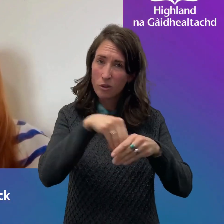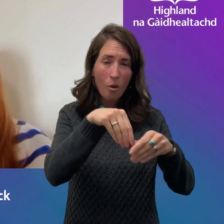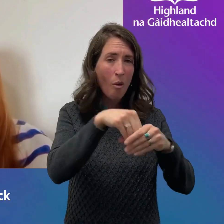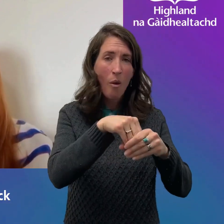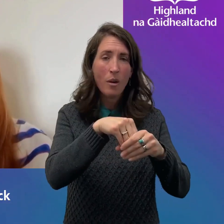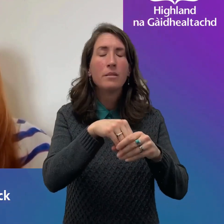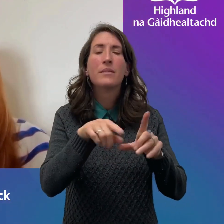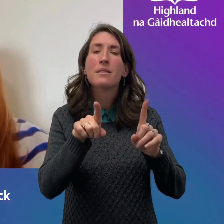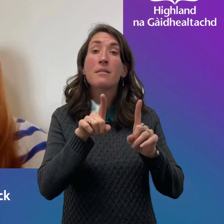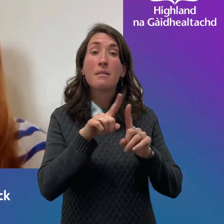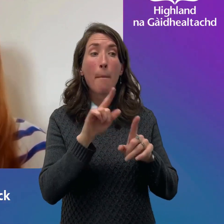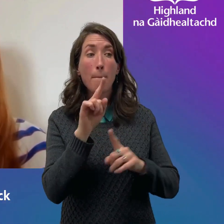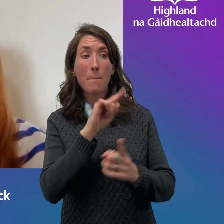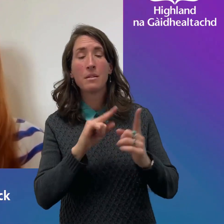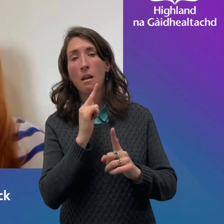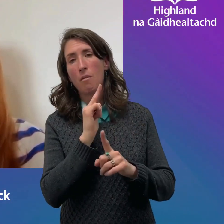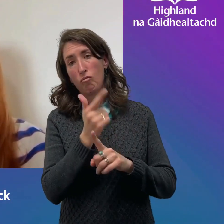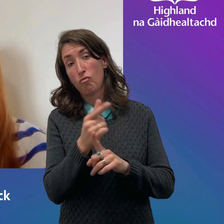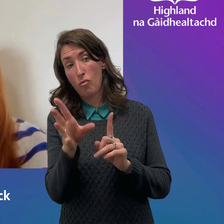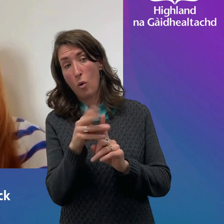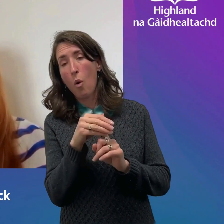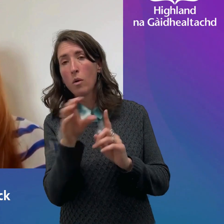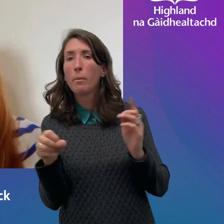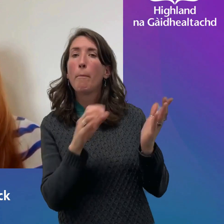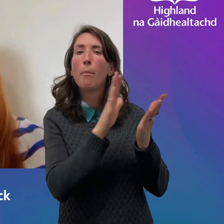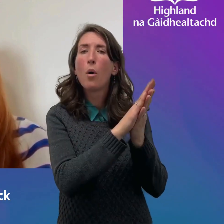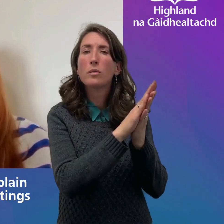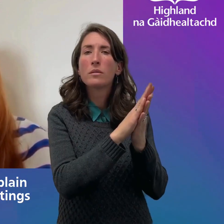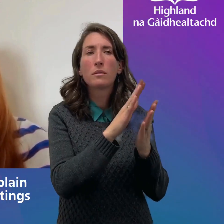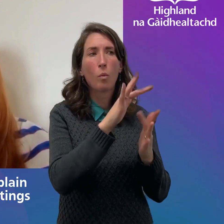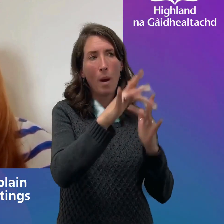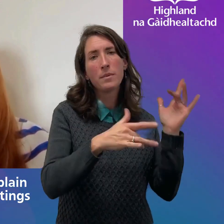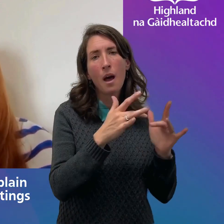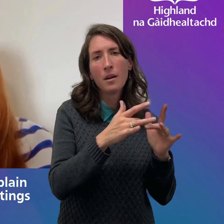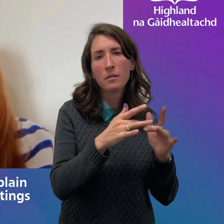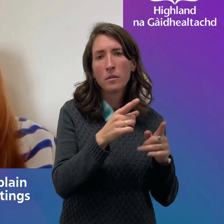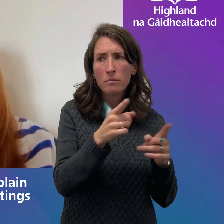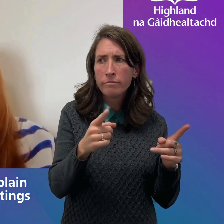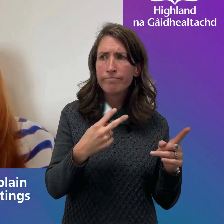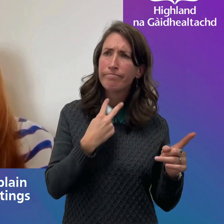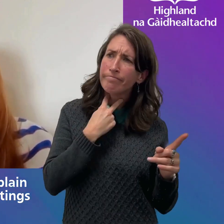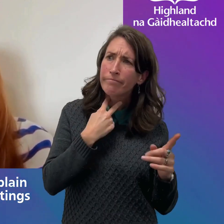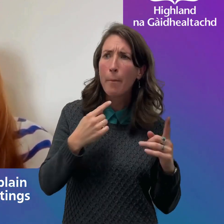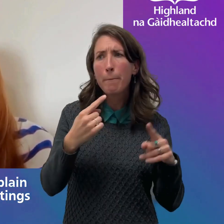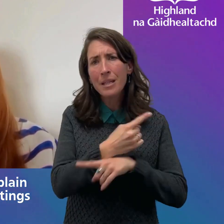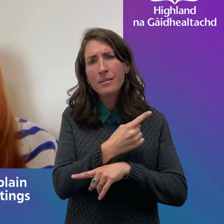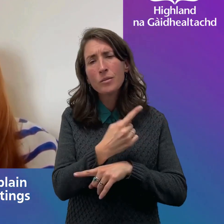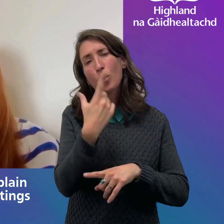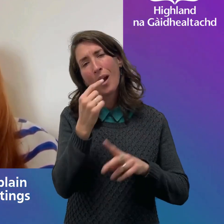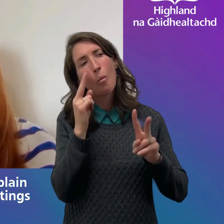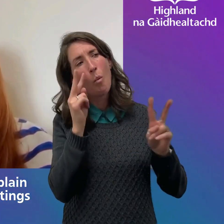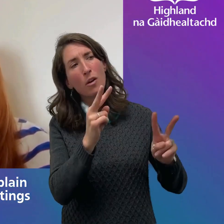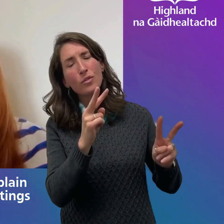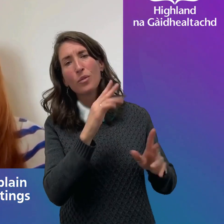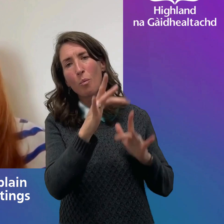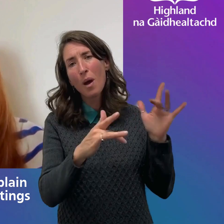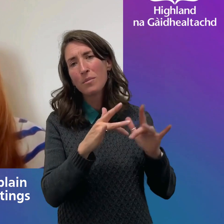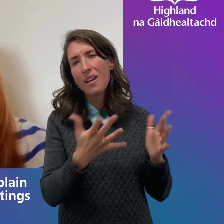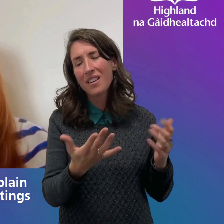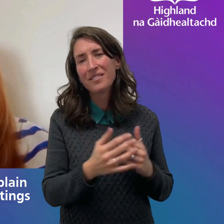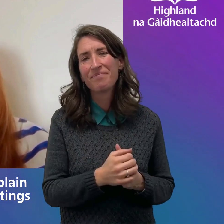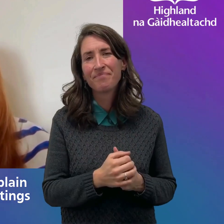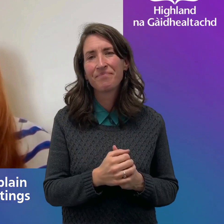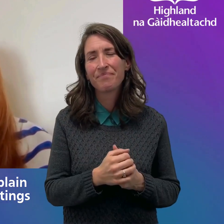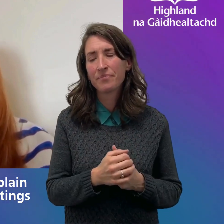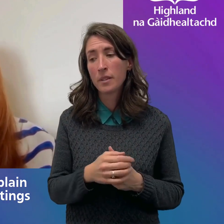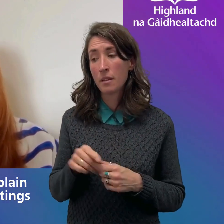it back later on if they so wish. It's probably helpful just to explain that that is just one